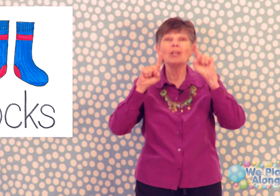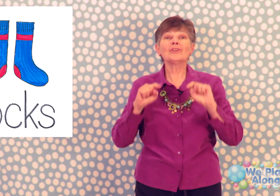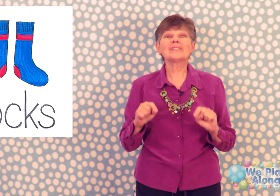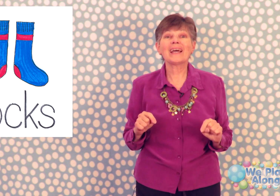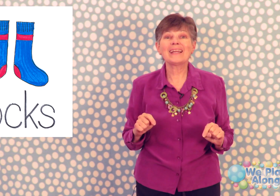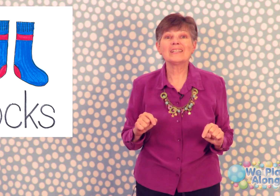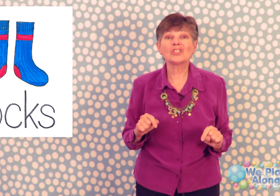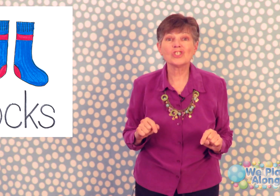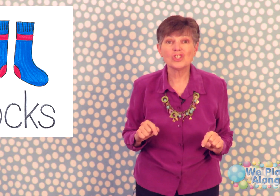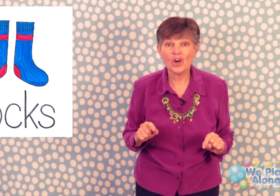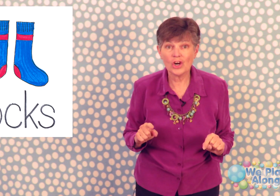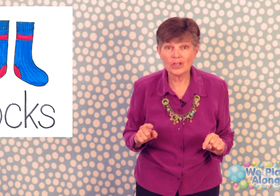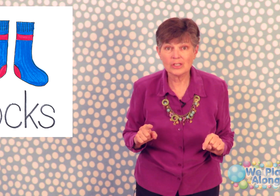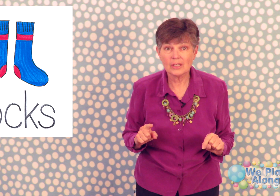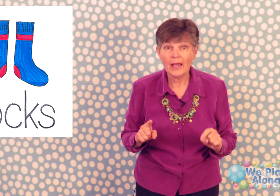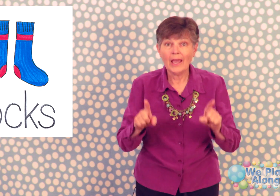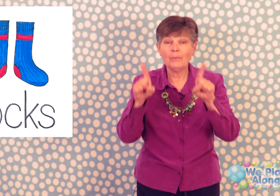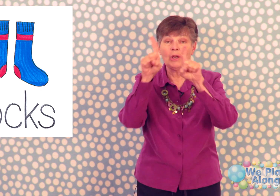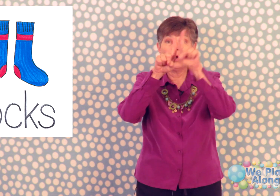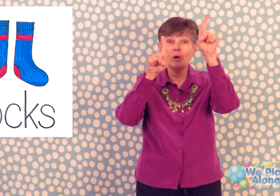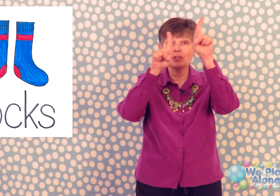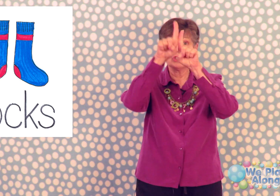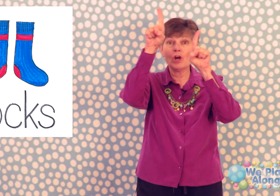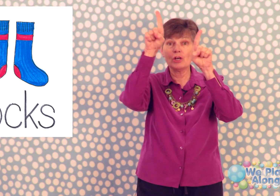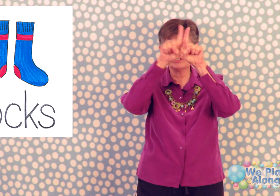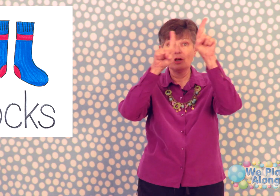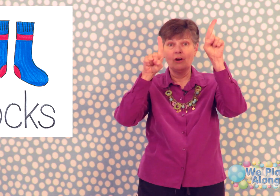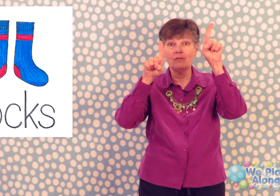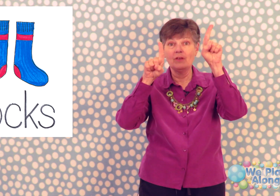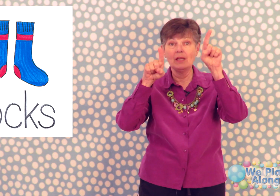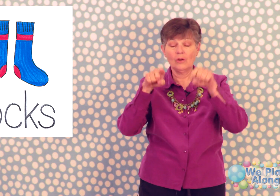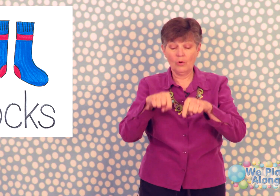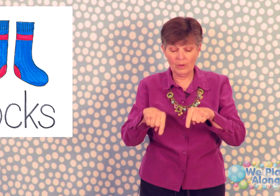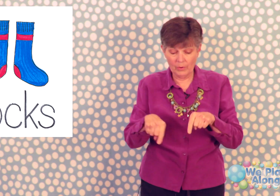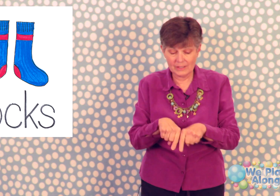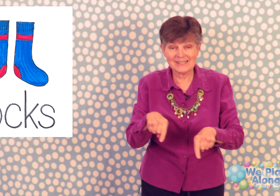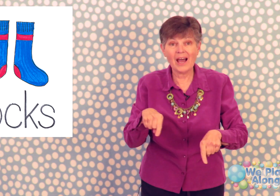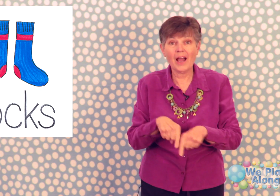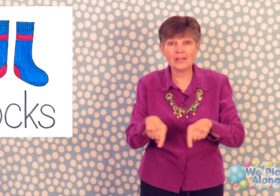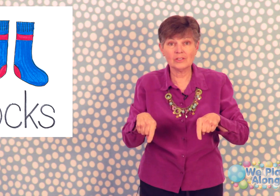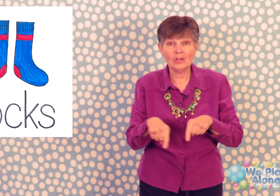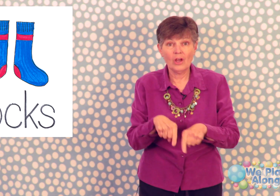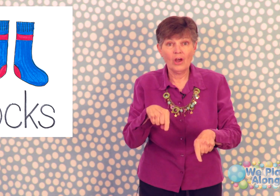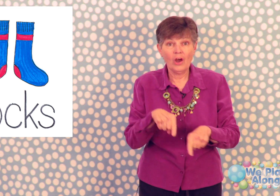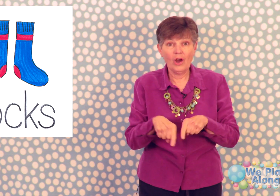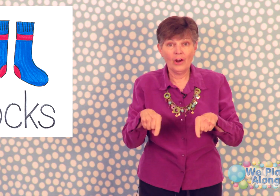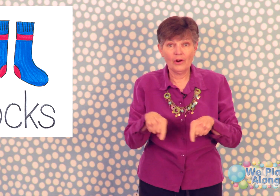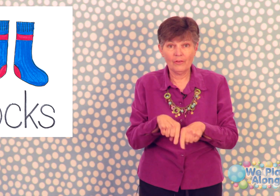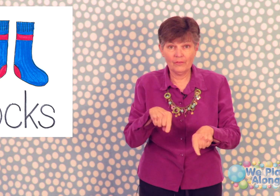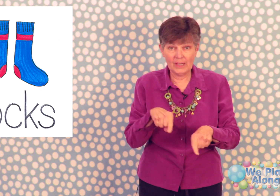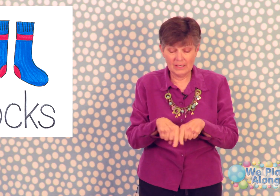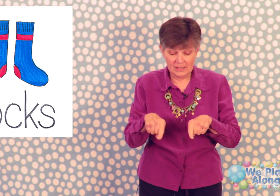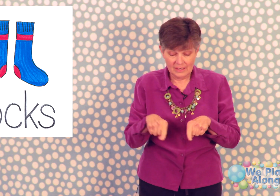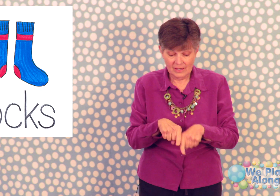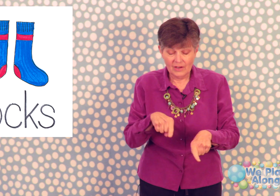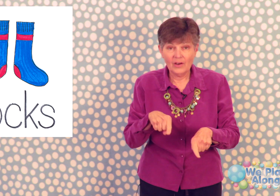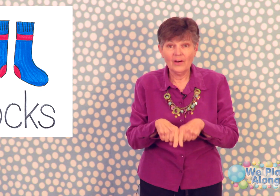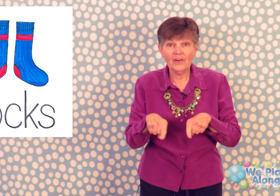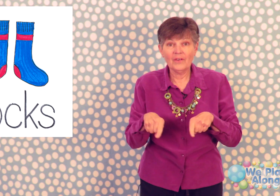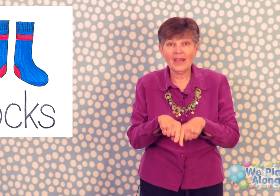you're signing stars. And we don't wear stars on our feet. No, we wear socks on our feet.